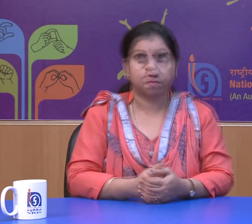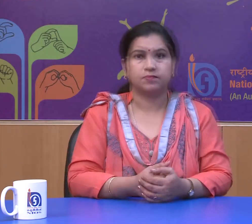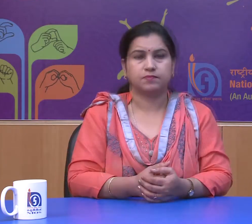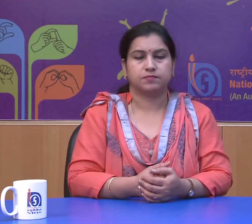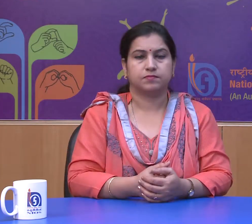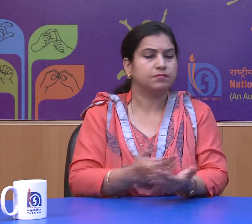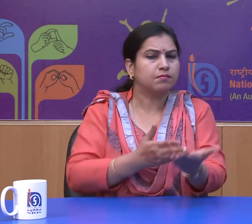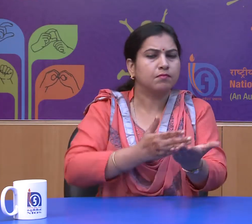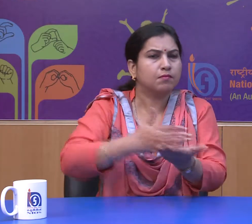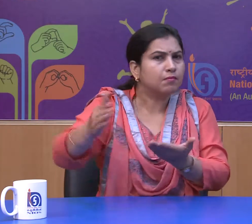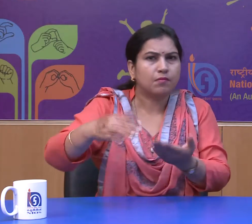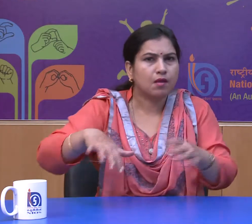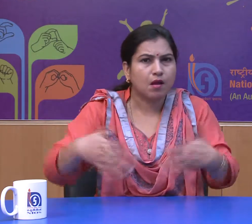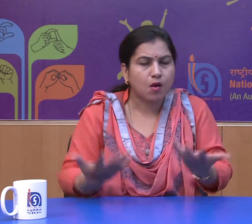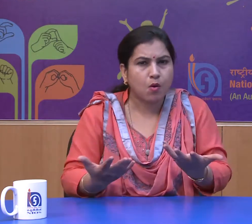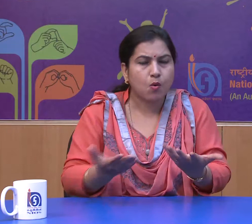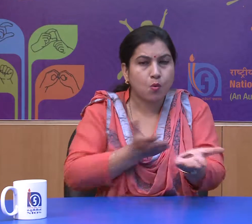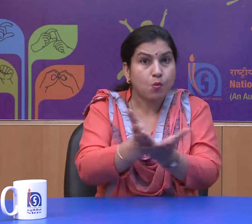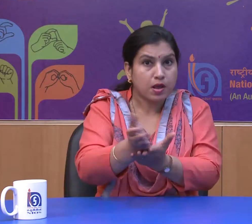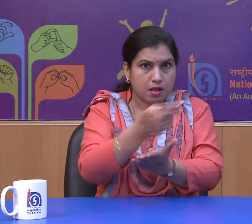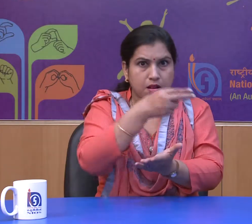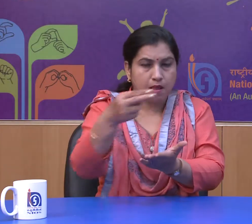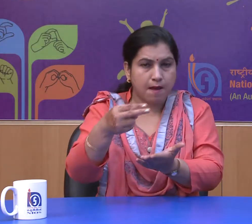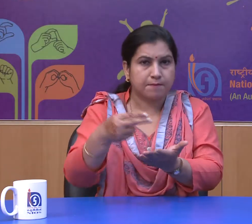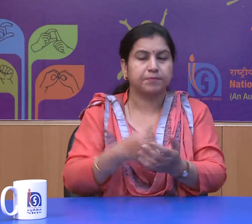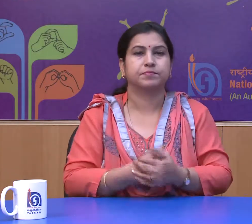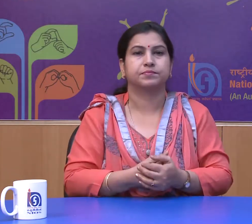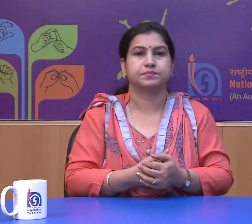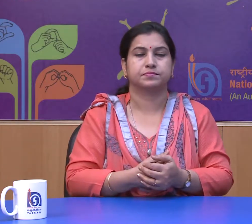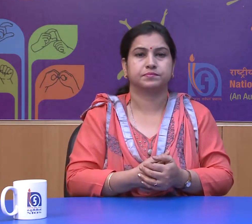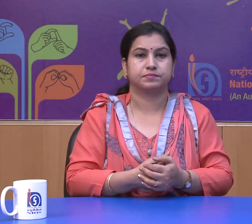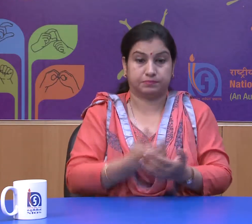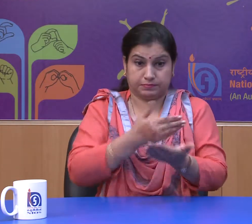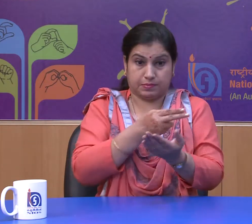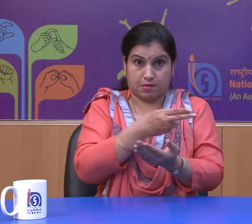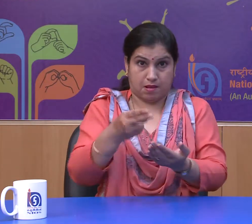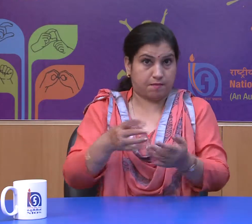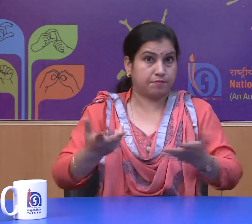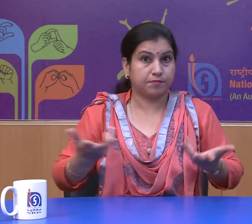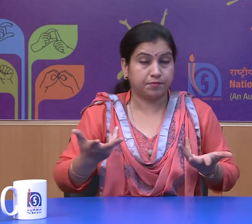The President can be removed from his post by a process called as